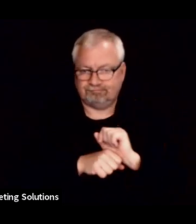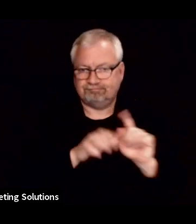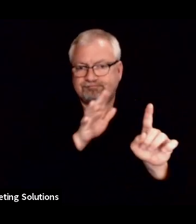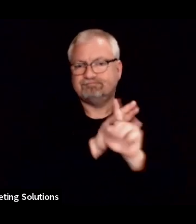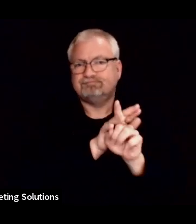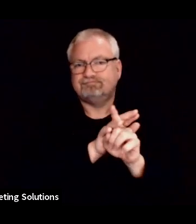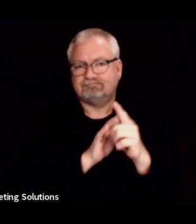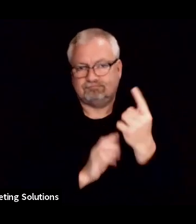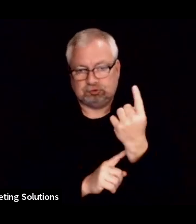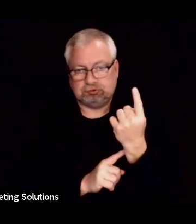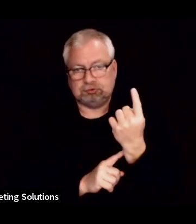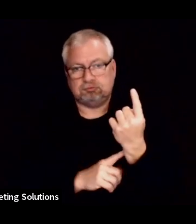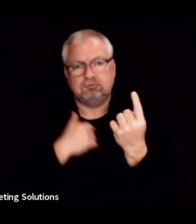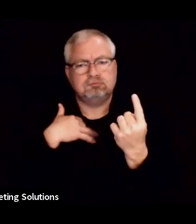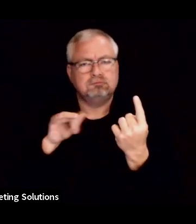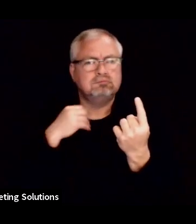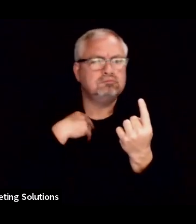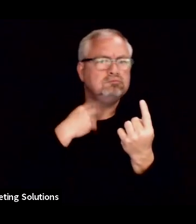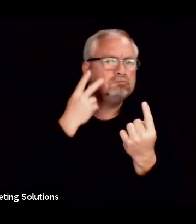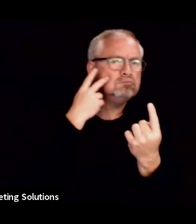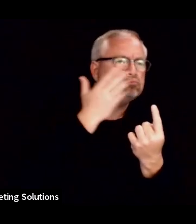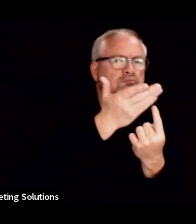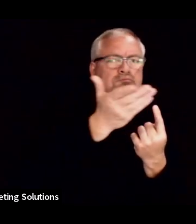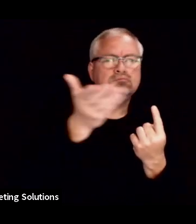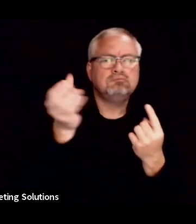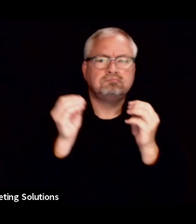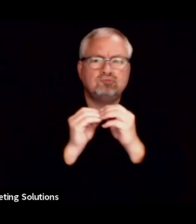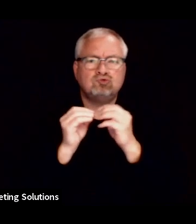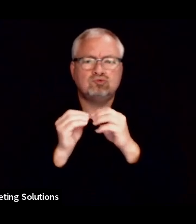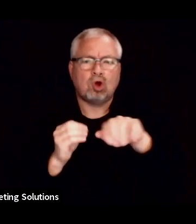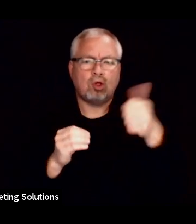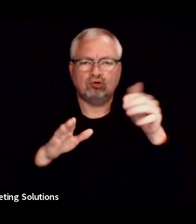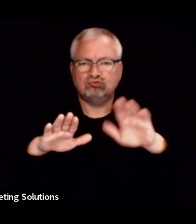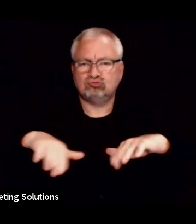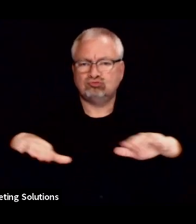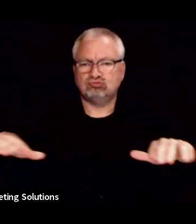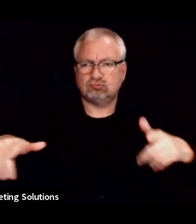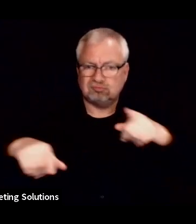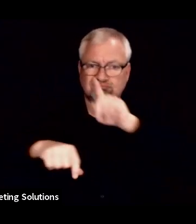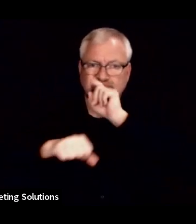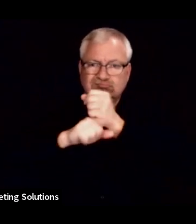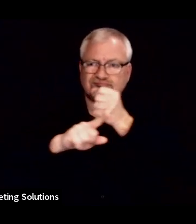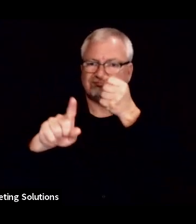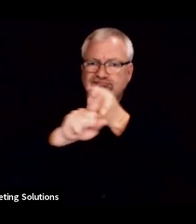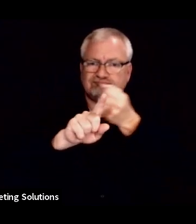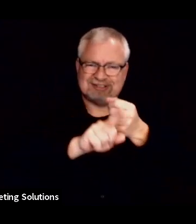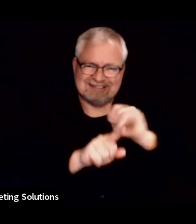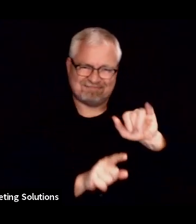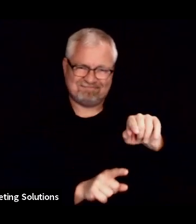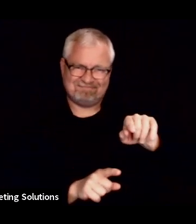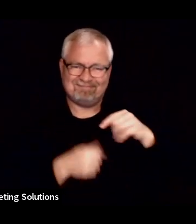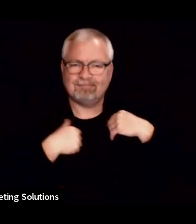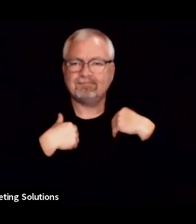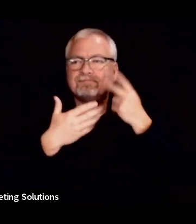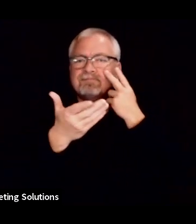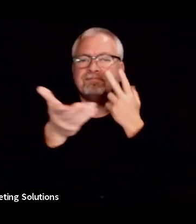and reviewing to see if the child meets the case definition. So more to follow.